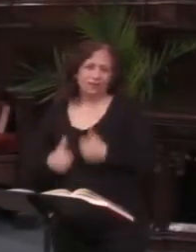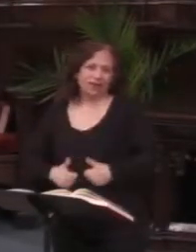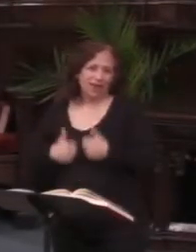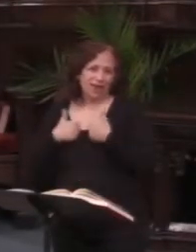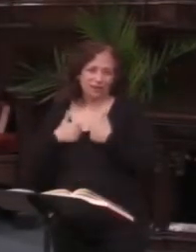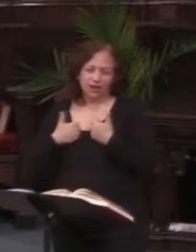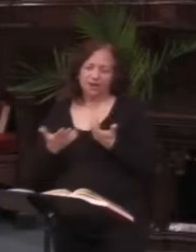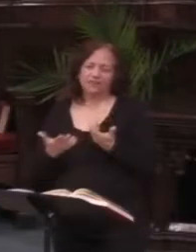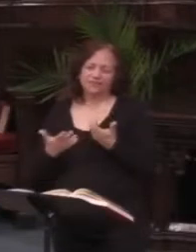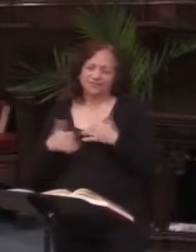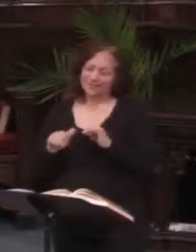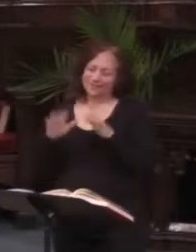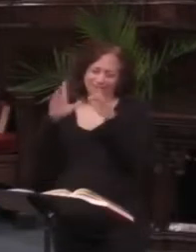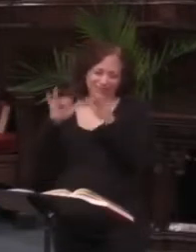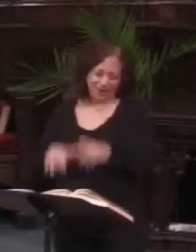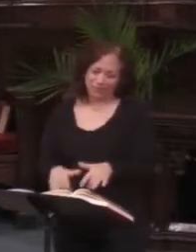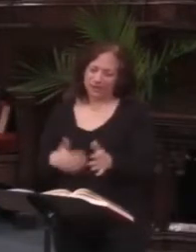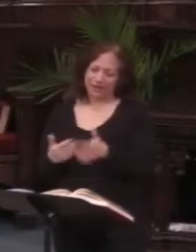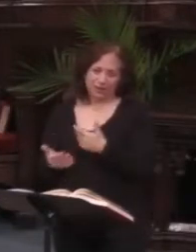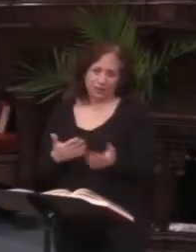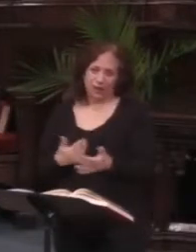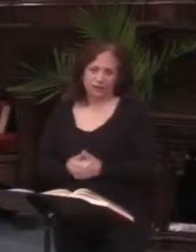still, you have to put everything in there.